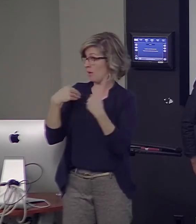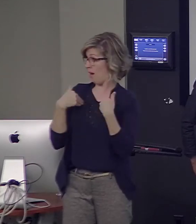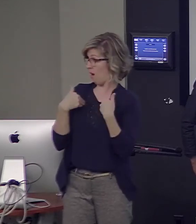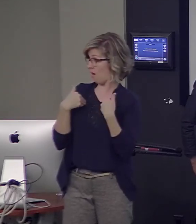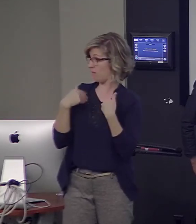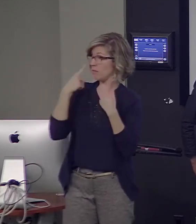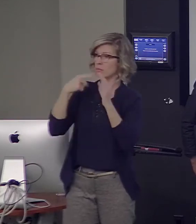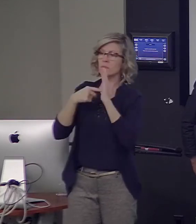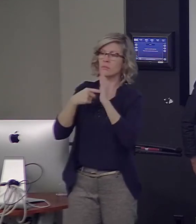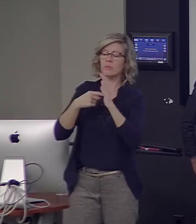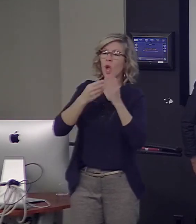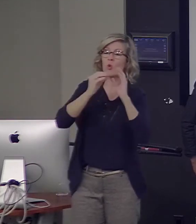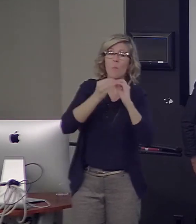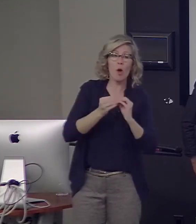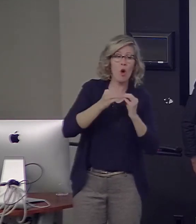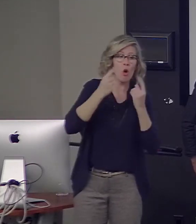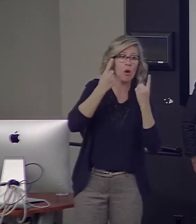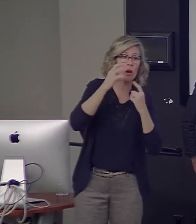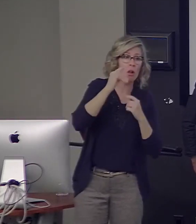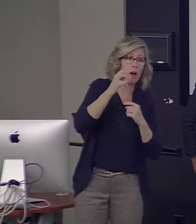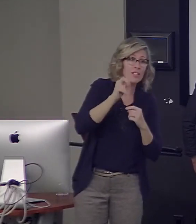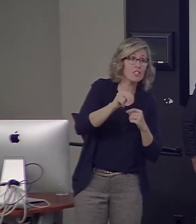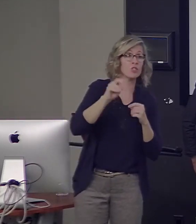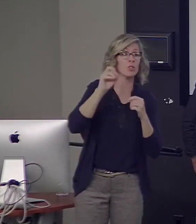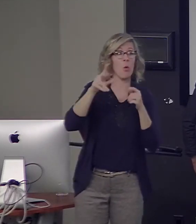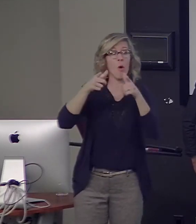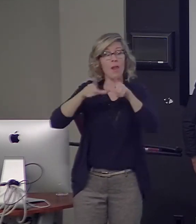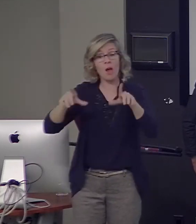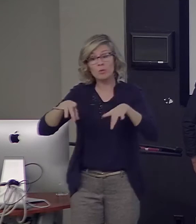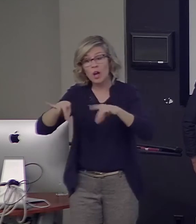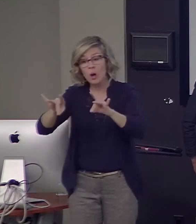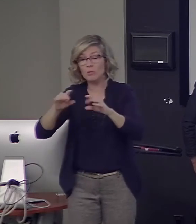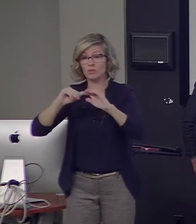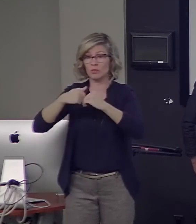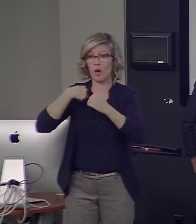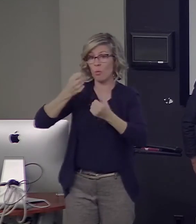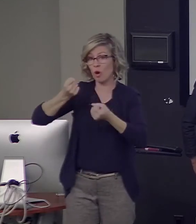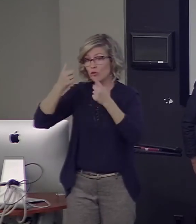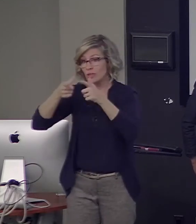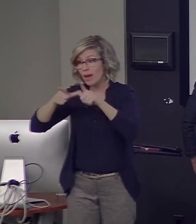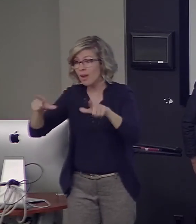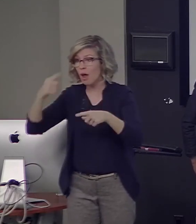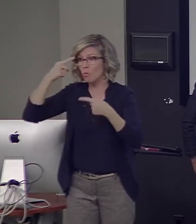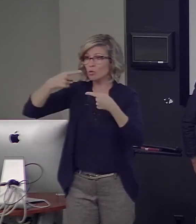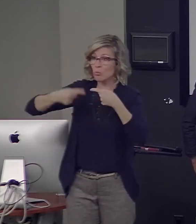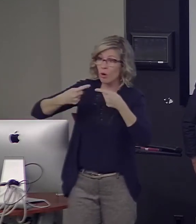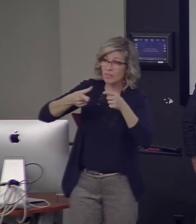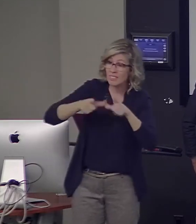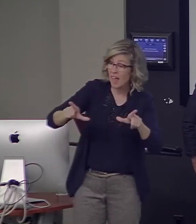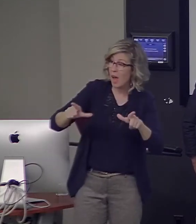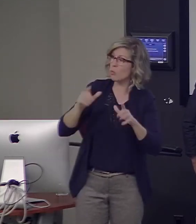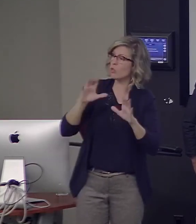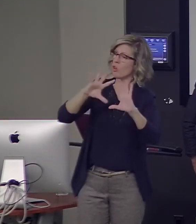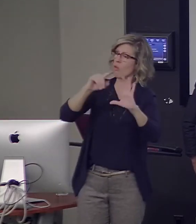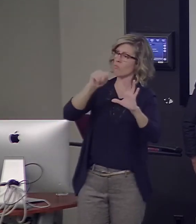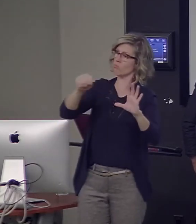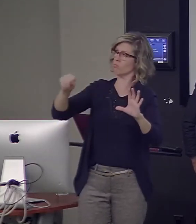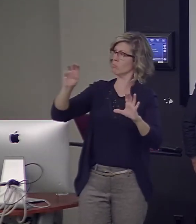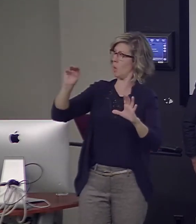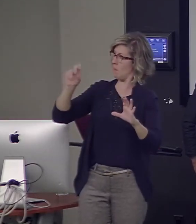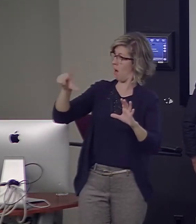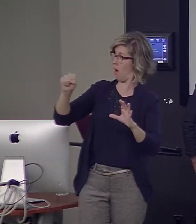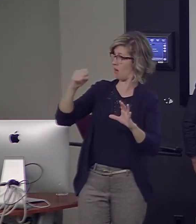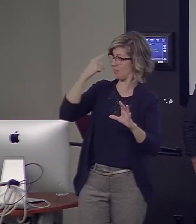instance, in numerical cognition, or for language acquisition and understanding, or language processing, by either showing that